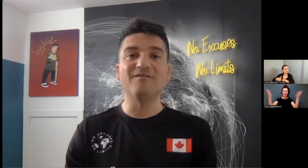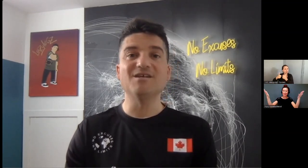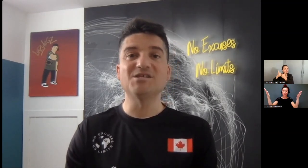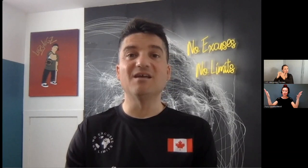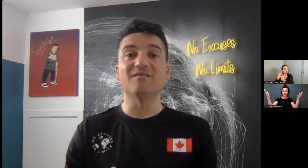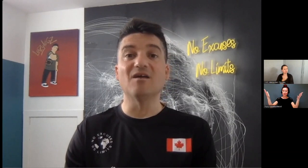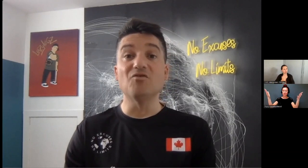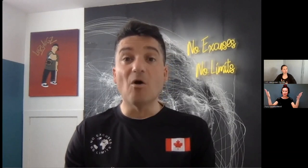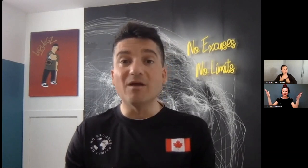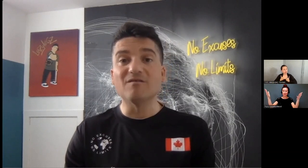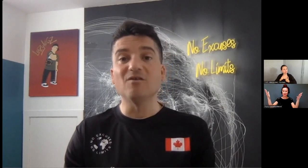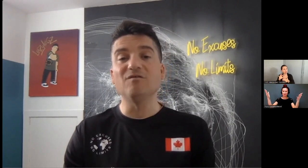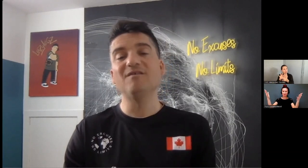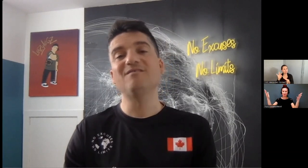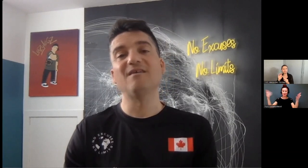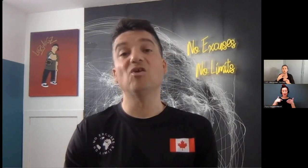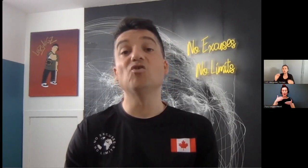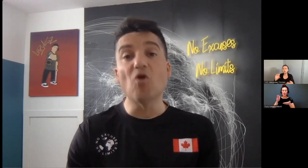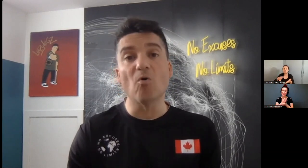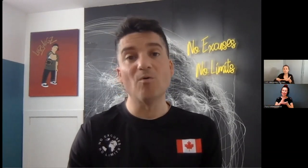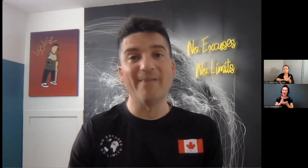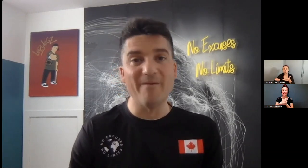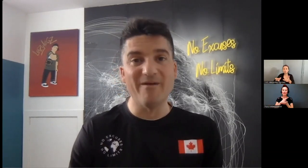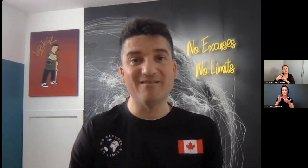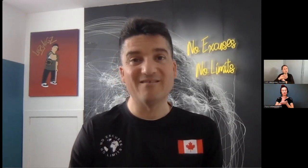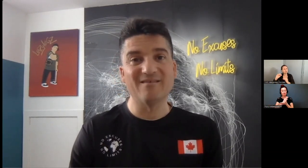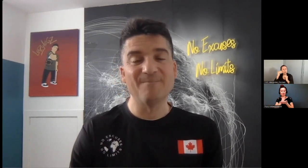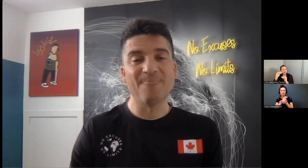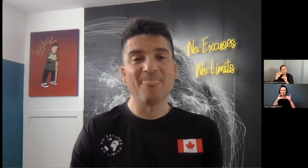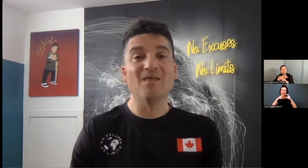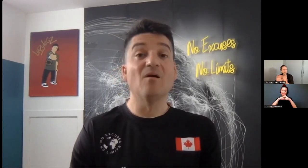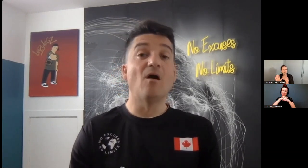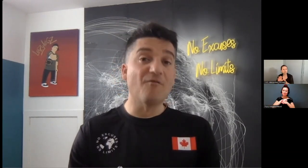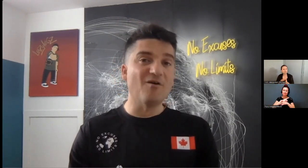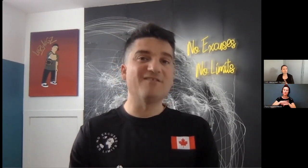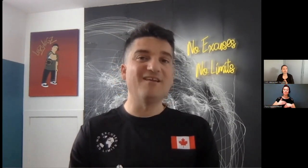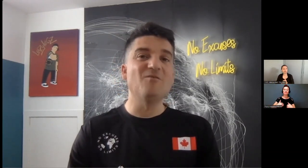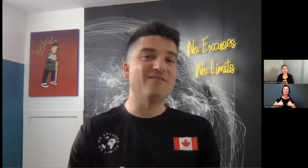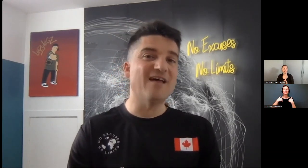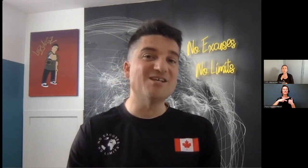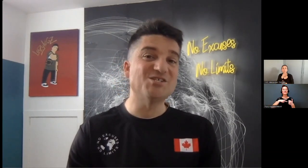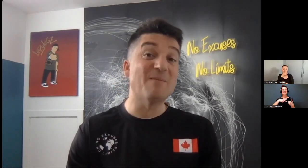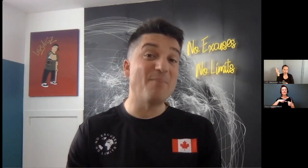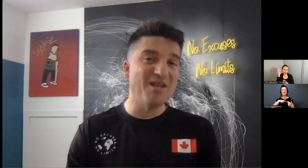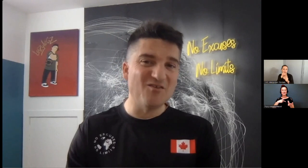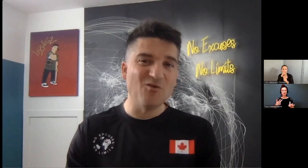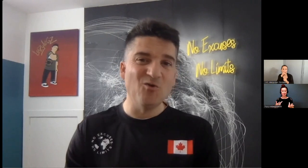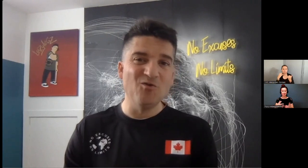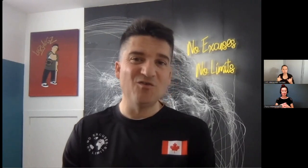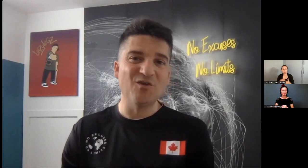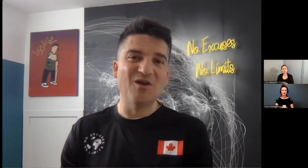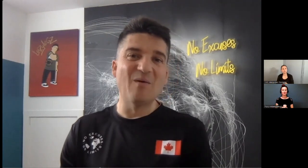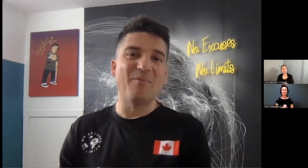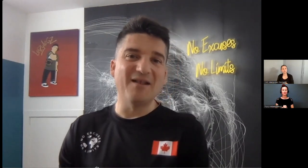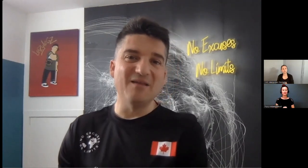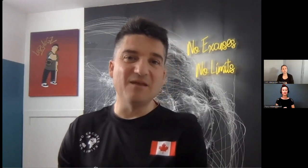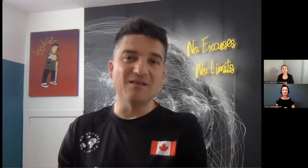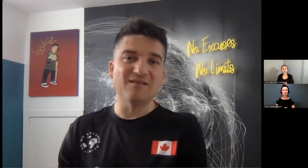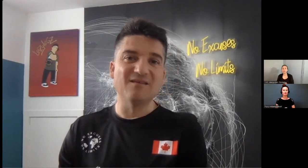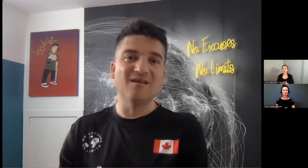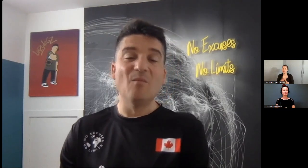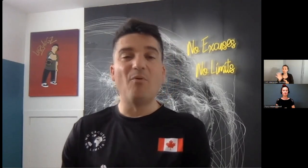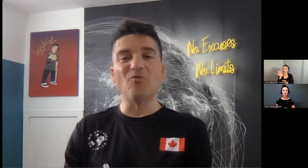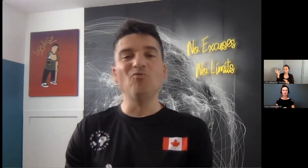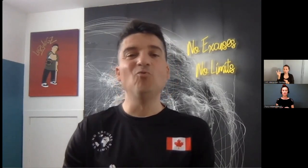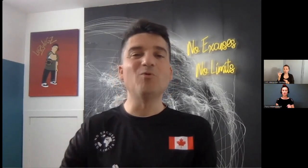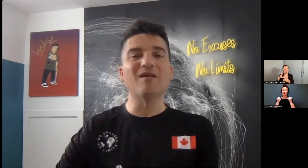This message is no excuses, no limits. En français, le message, c'est pas d'excuses. And so in